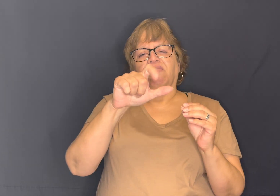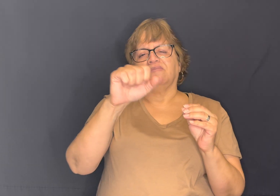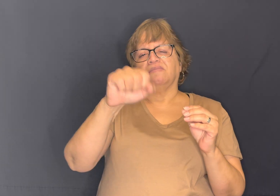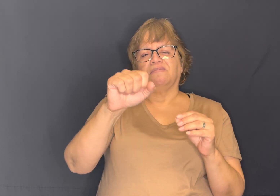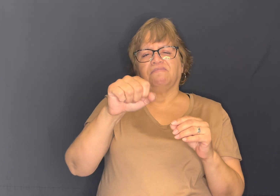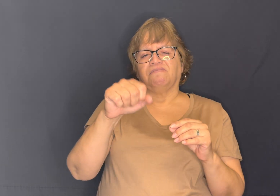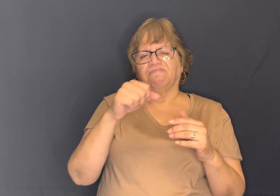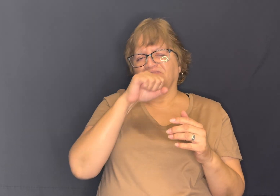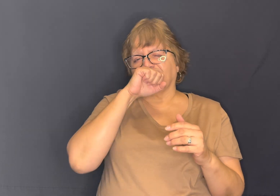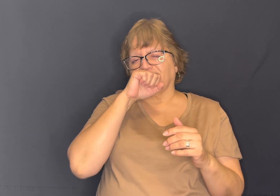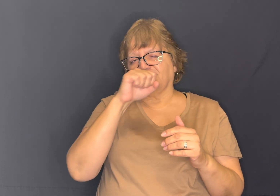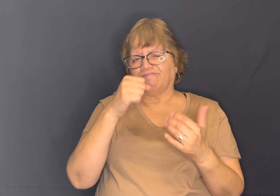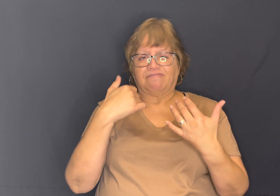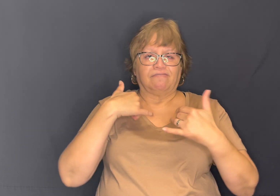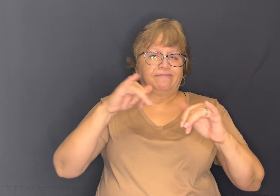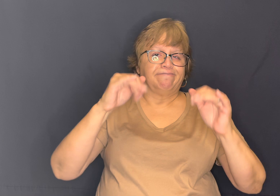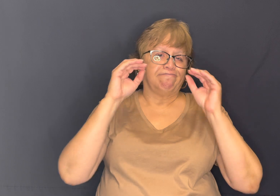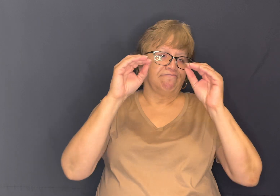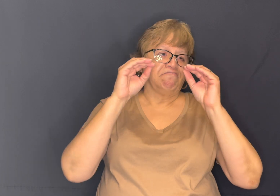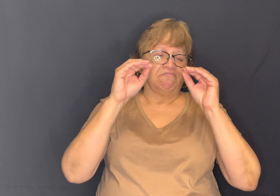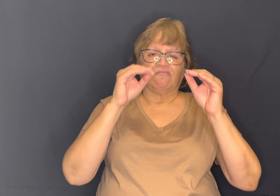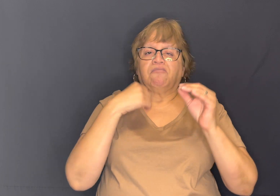I really love teaching ASL. It's a passion.